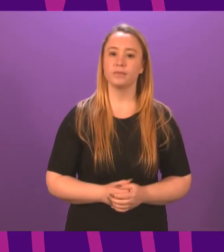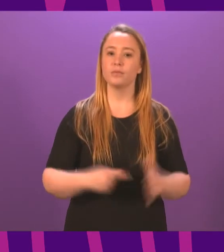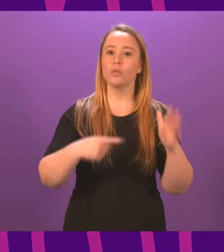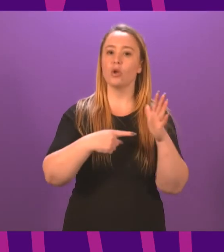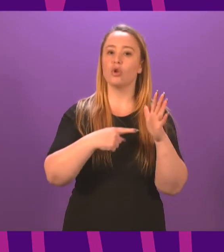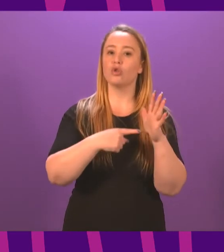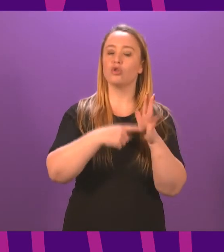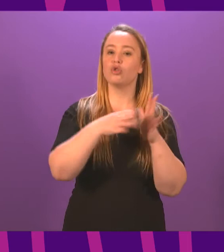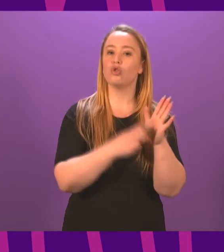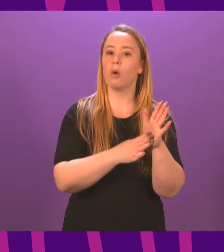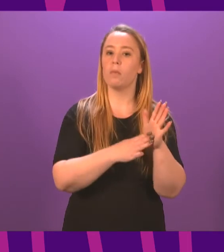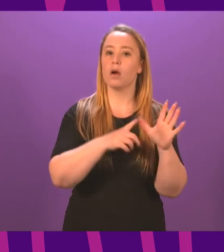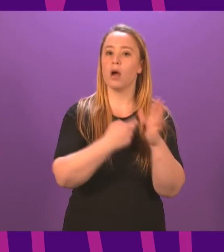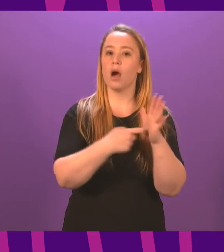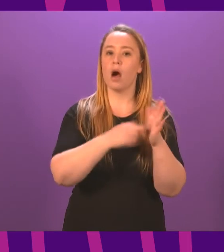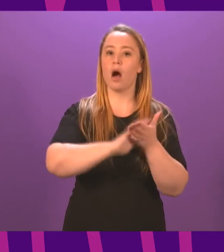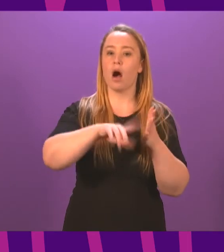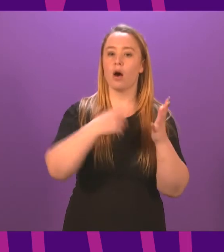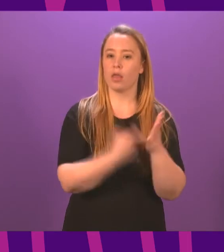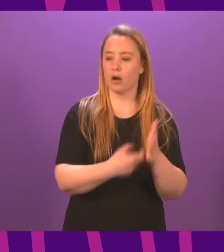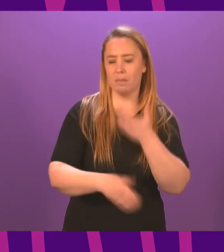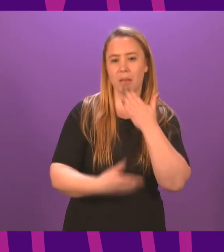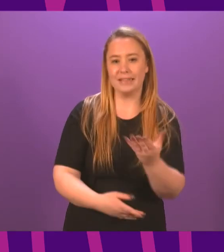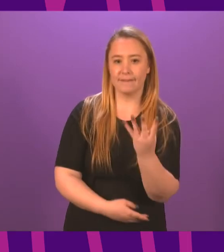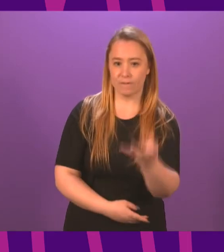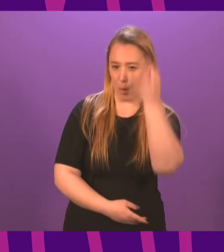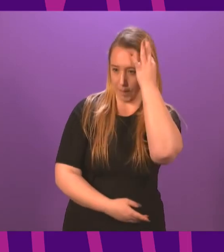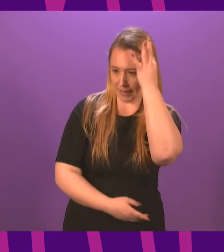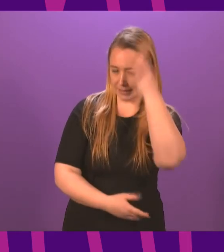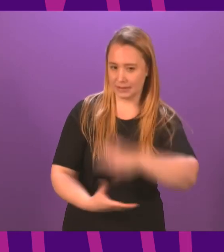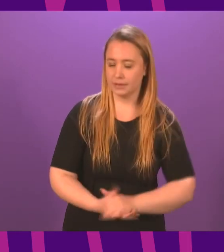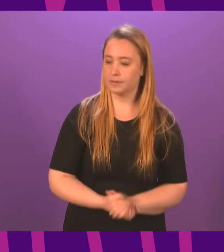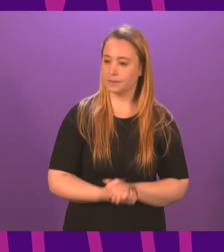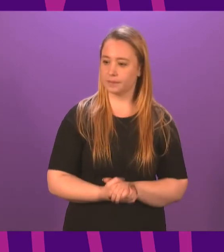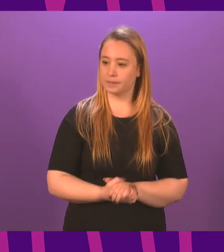Polly McNeill. I would remind members 4 minutes, please, only. 4 minutes. Mr Arthur.